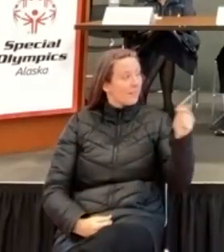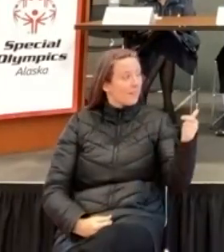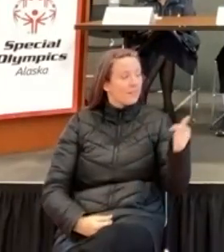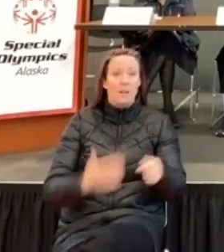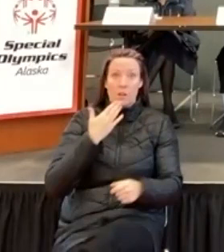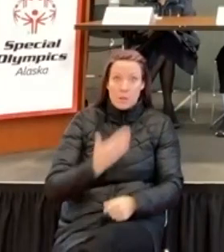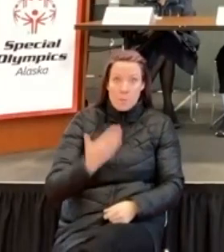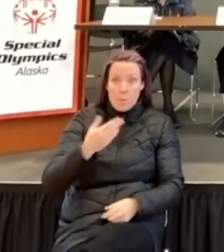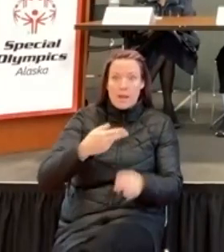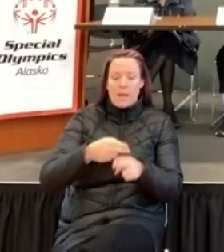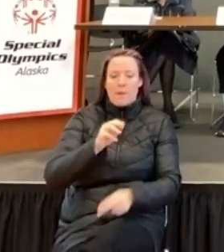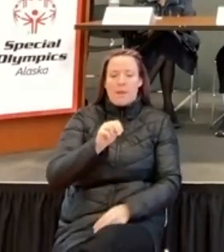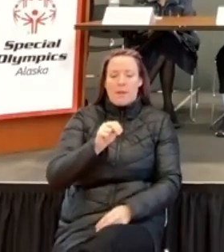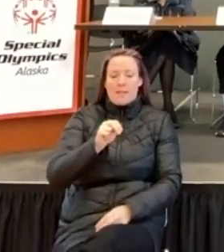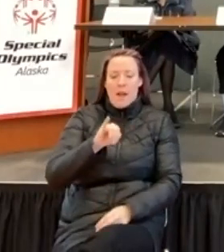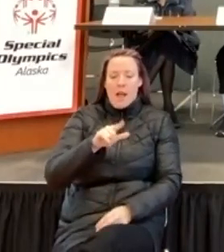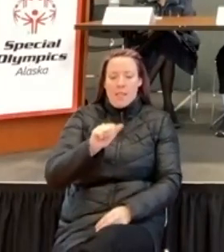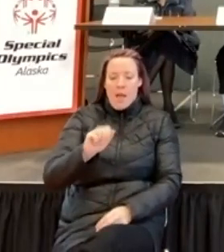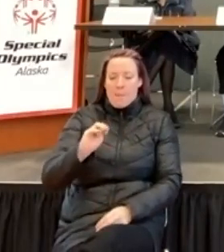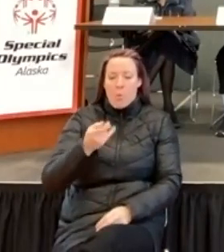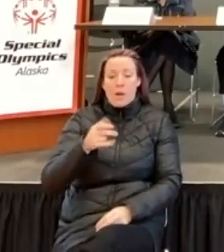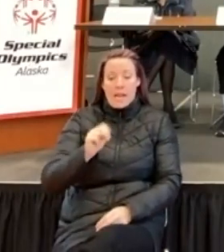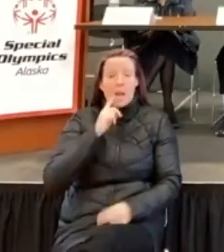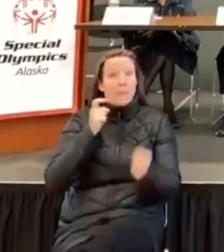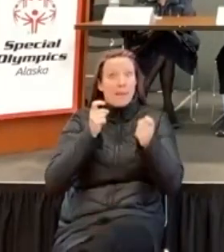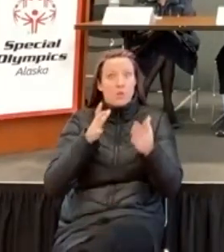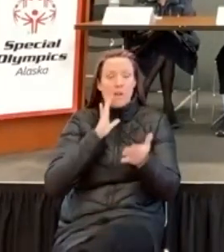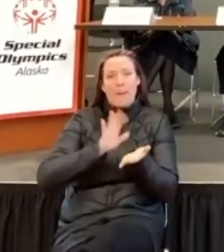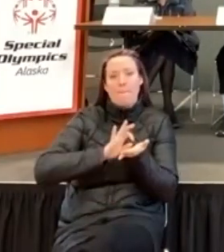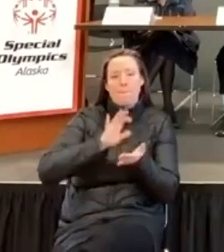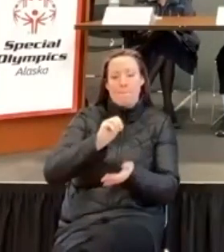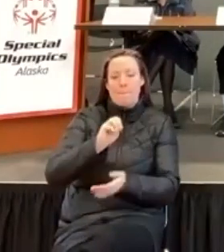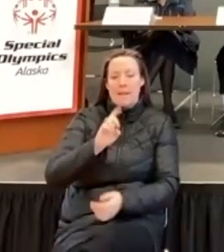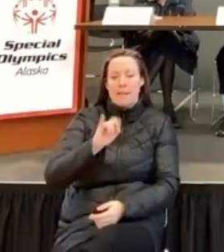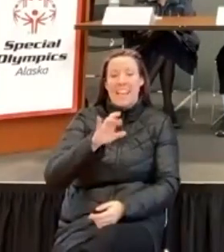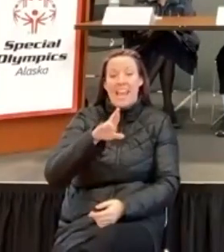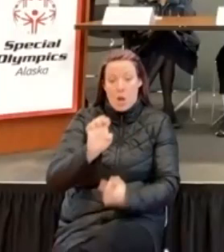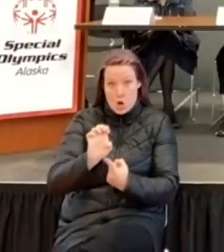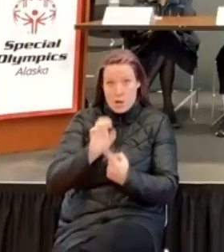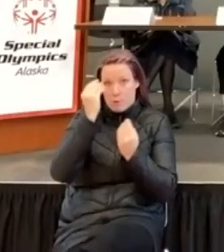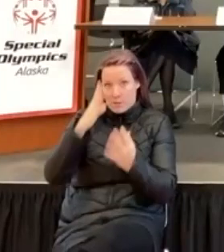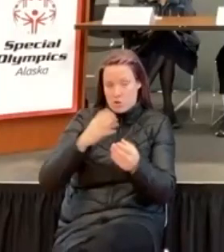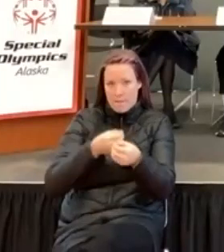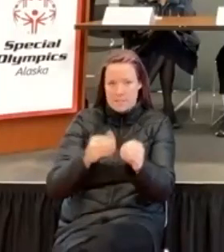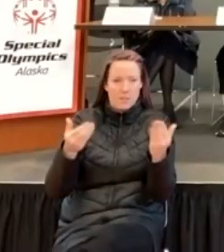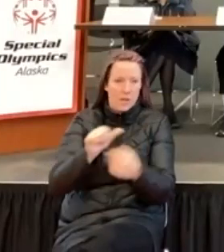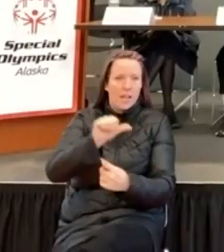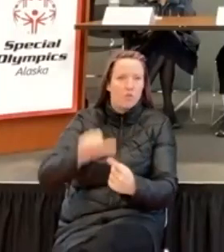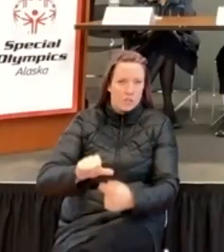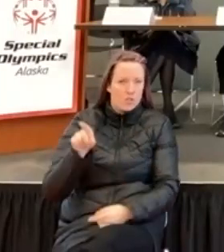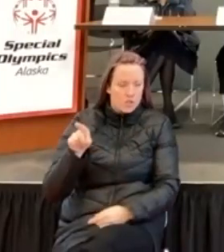Good morning. My name is Nyla Morgan. I'm the manager of the Medicare Information Office here in Anchorage at